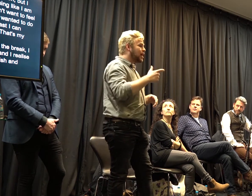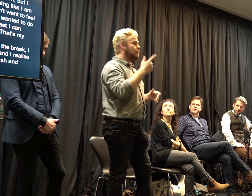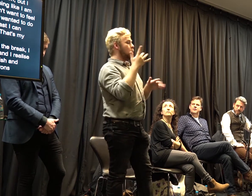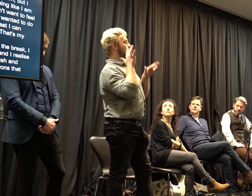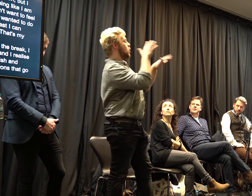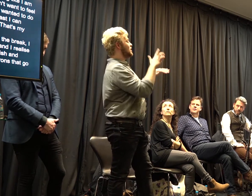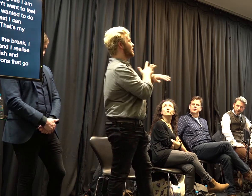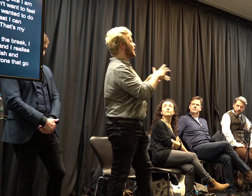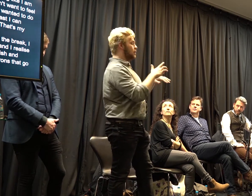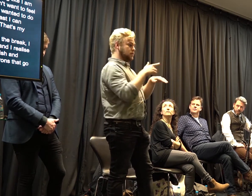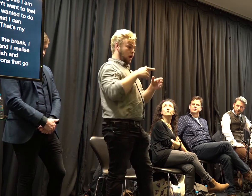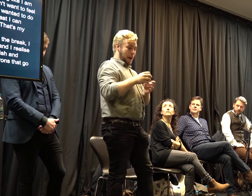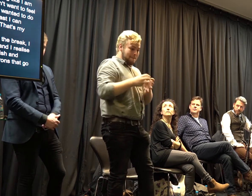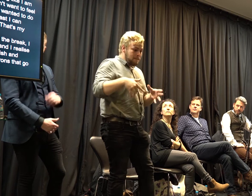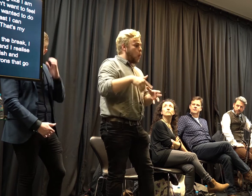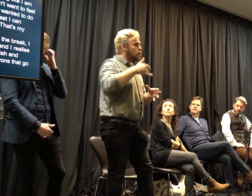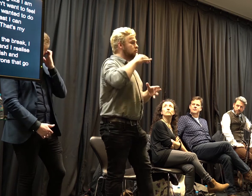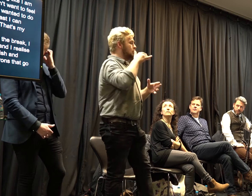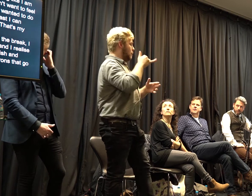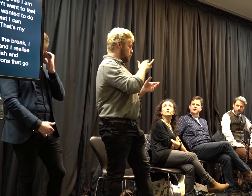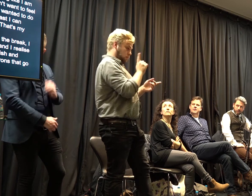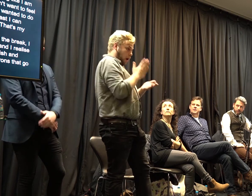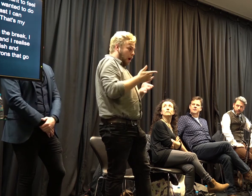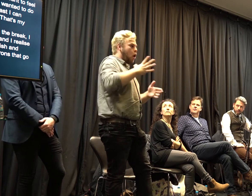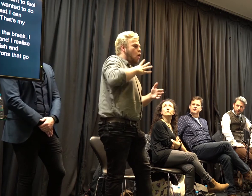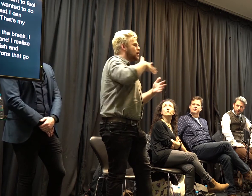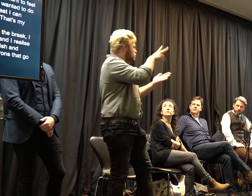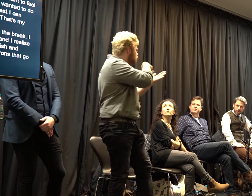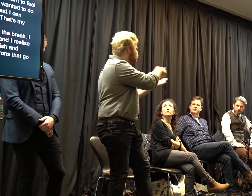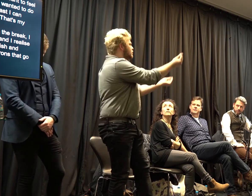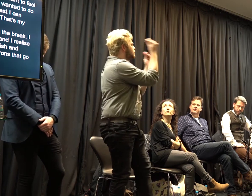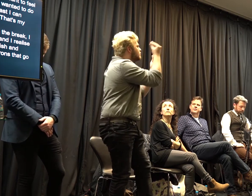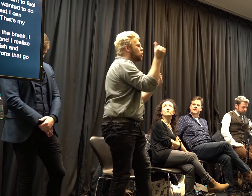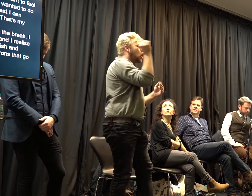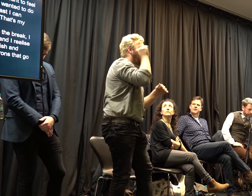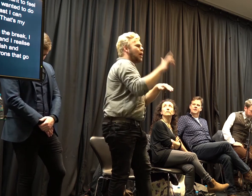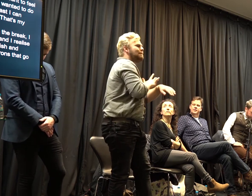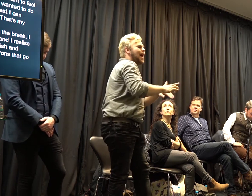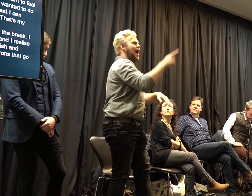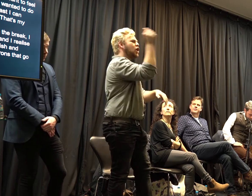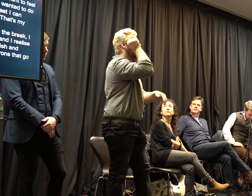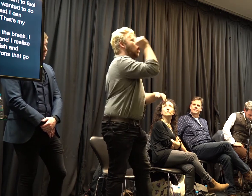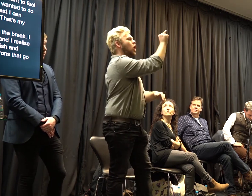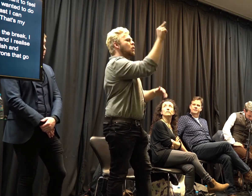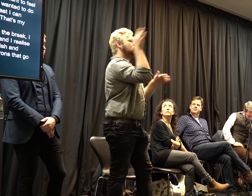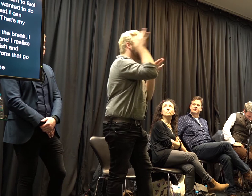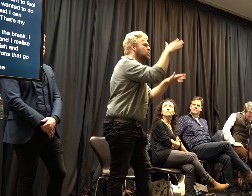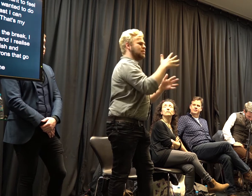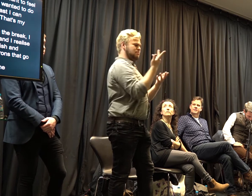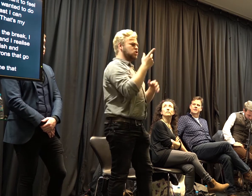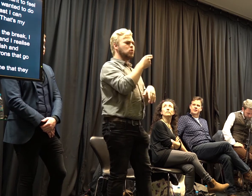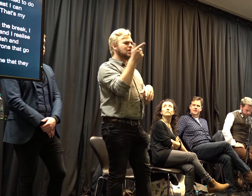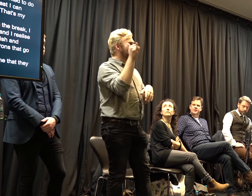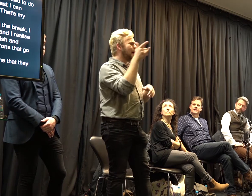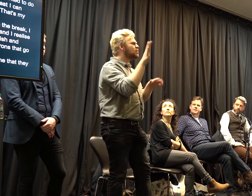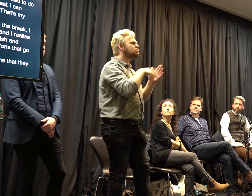their background? The people that go to the theatre, we assume that they've read the